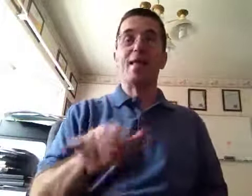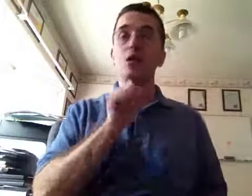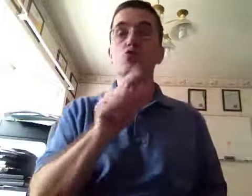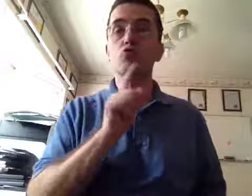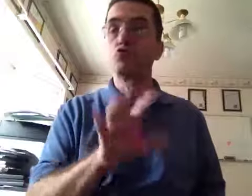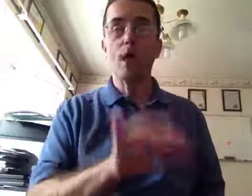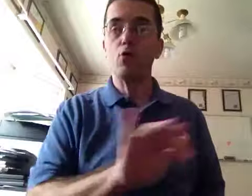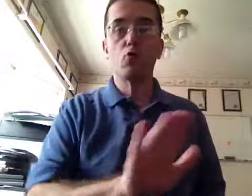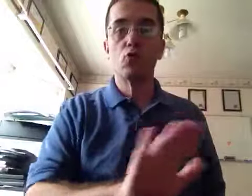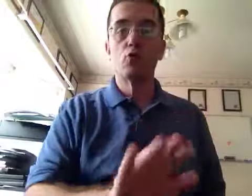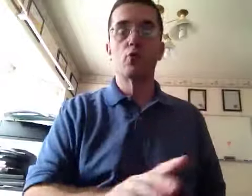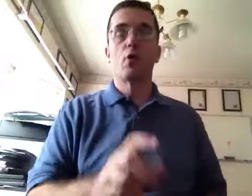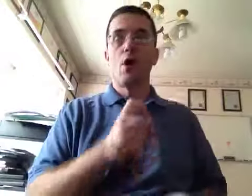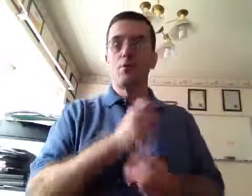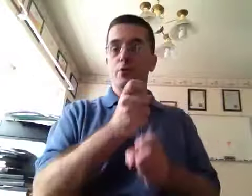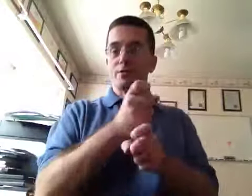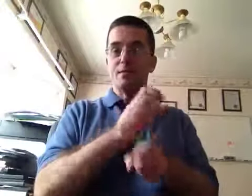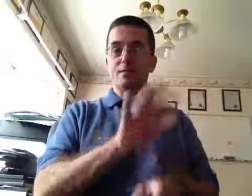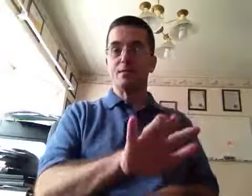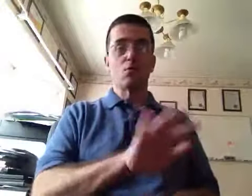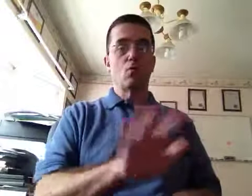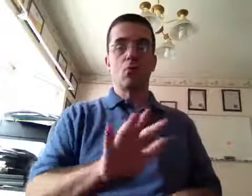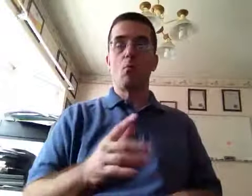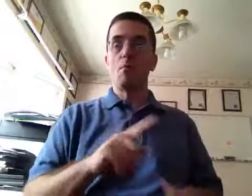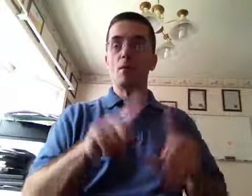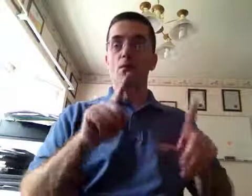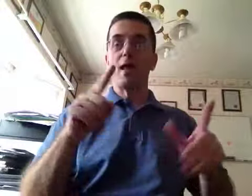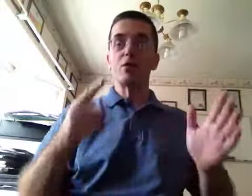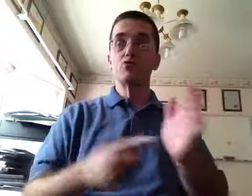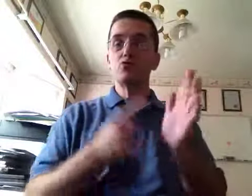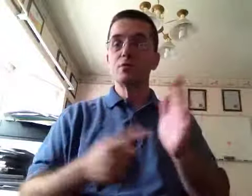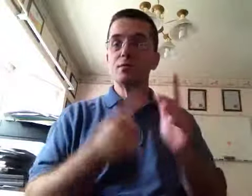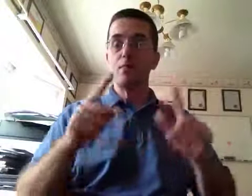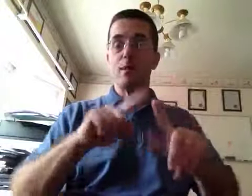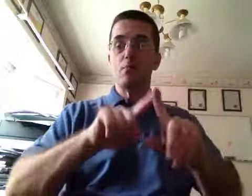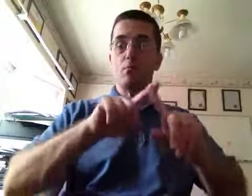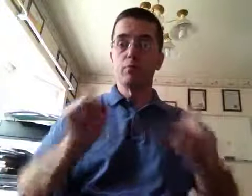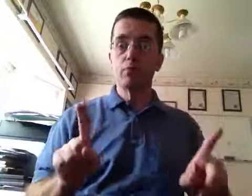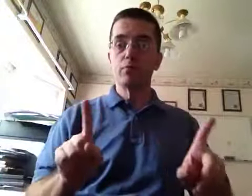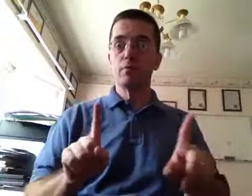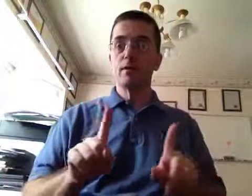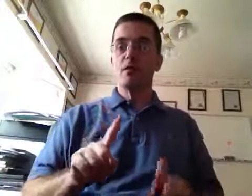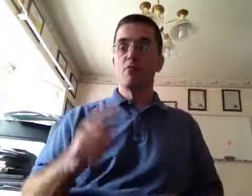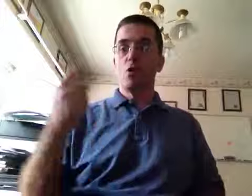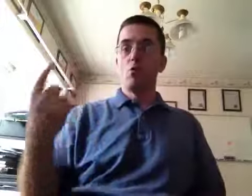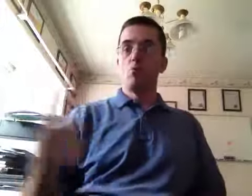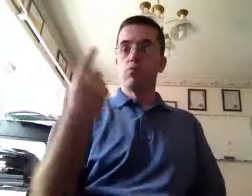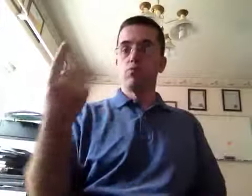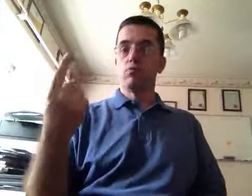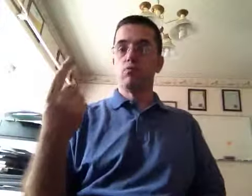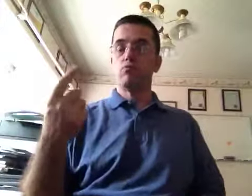really. All right, so, you got to do something, though. You got to set yourself, somehow you got to be lit up, right? So how are you going to do